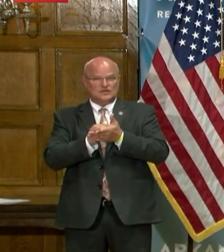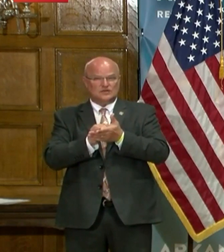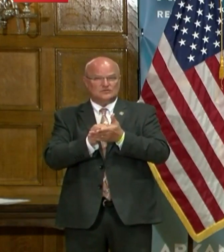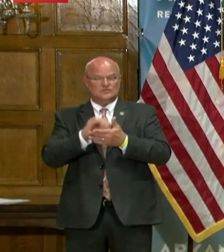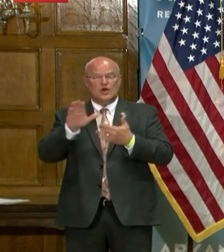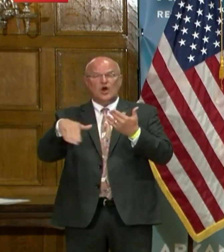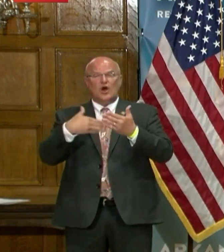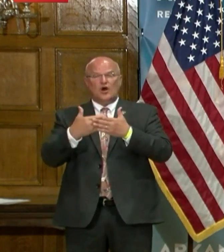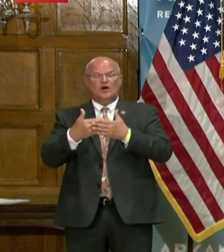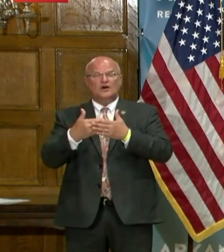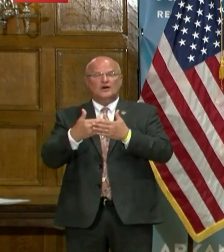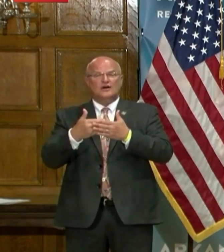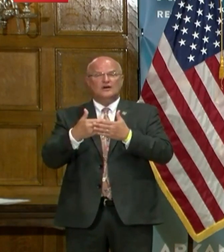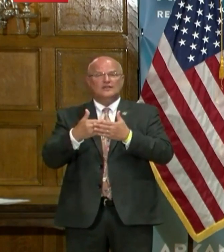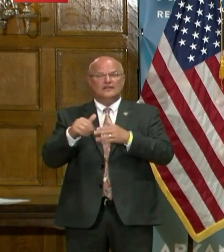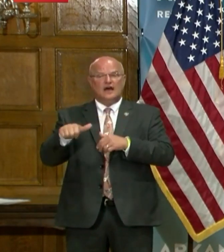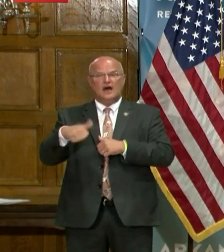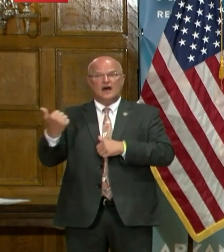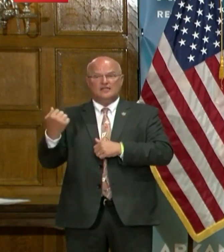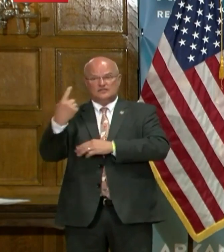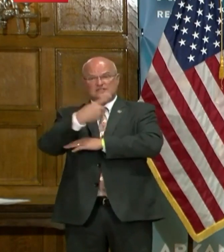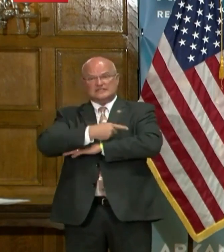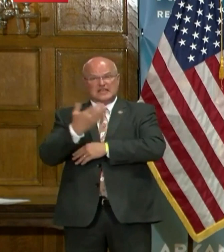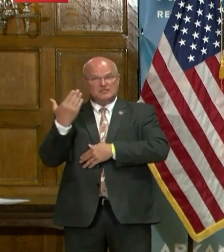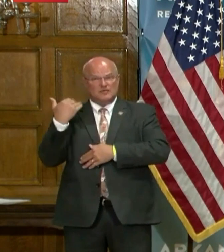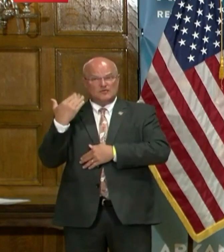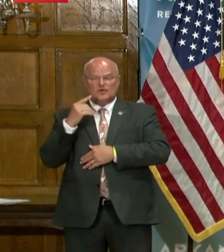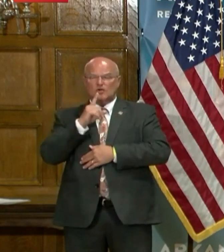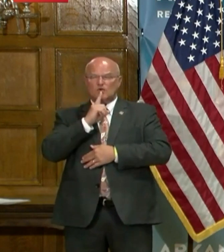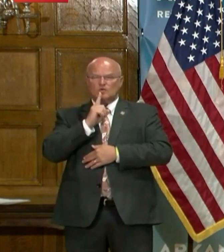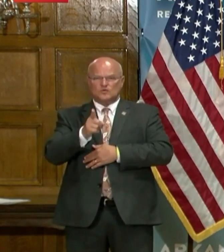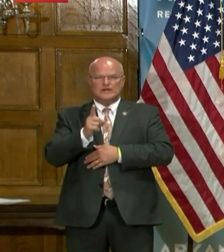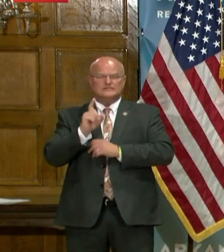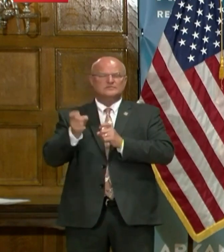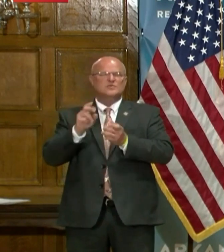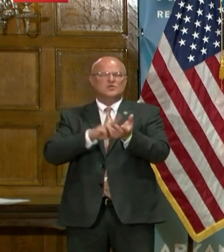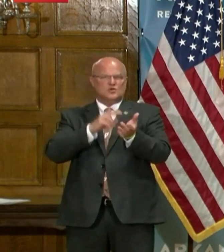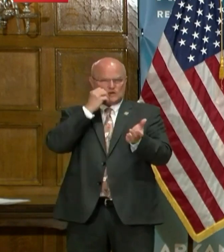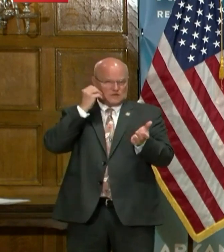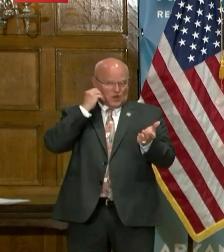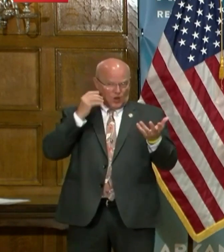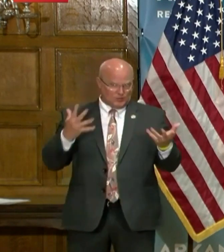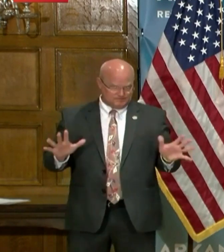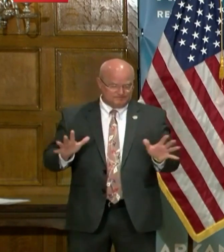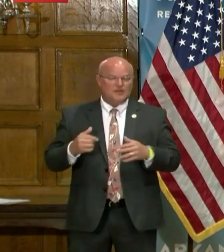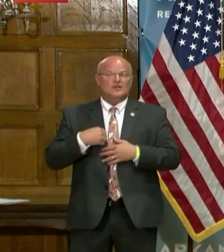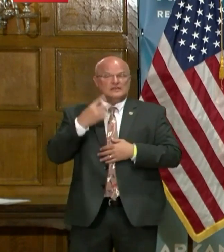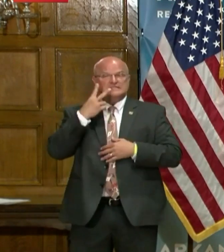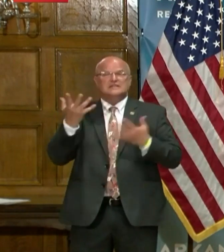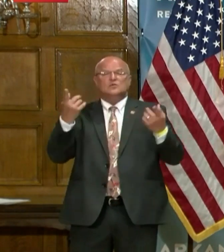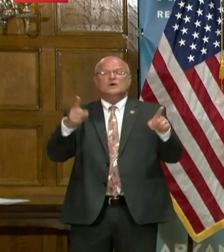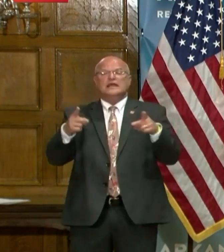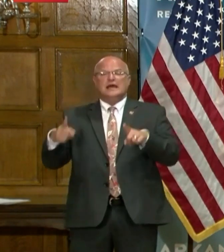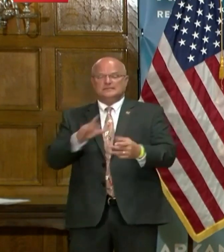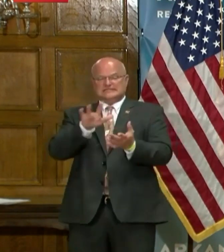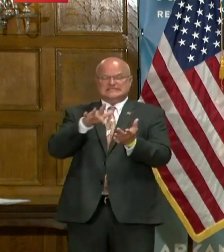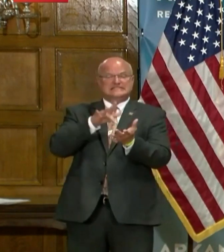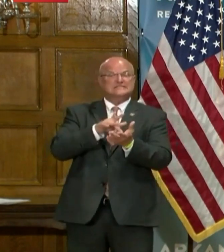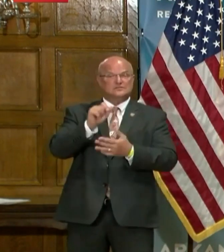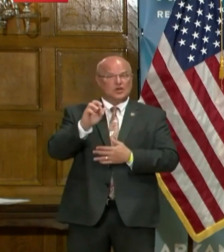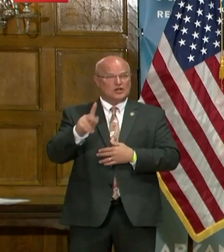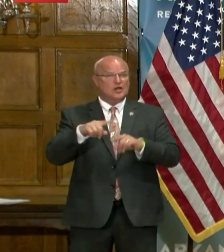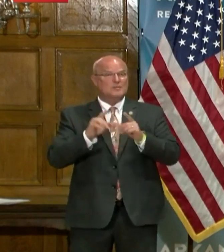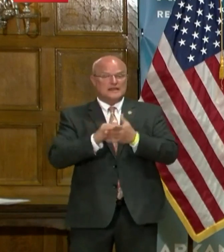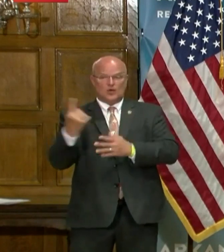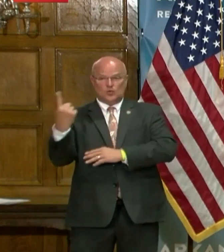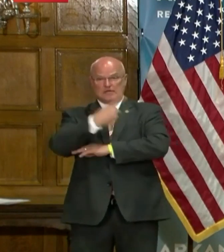all the excess compared to the day before are attributable to a nursing home. So we'll have to see what happens in Central, but